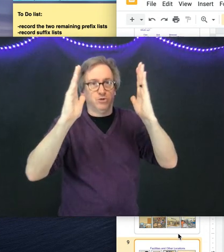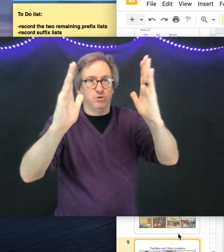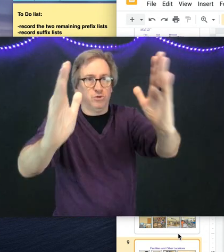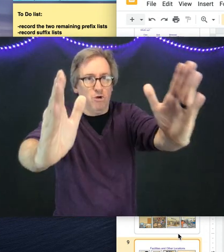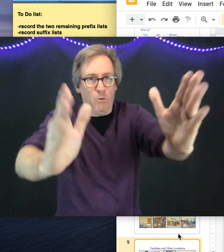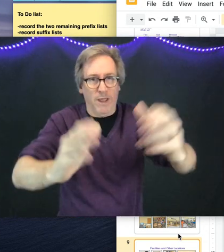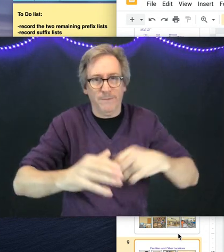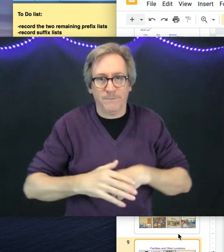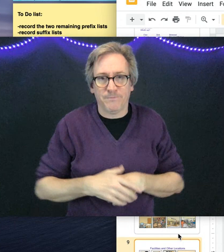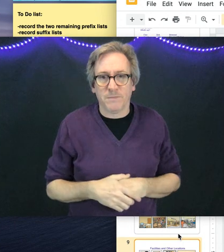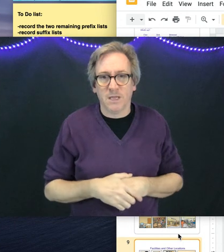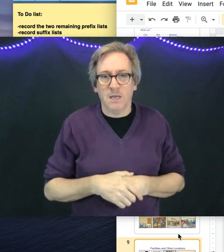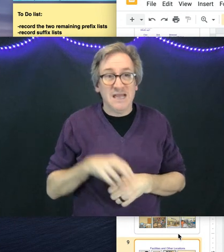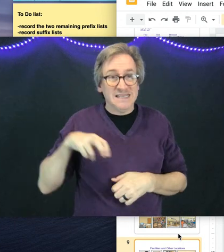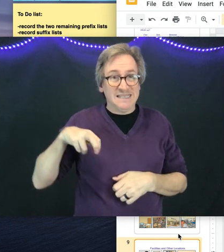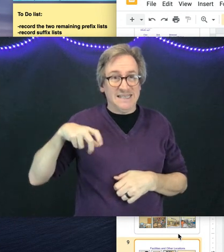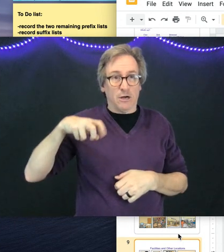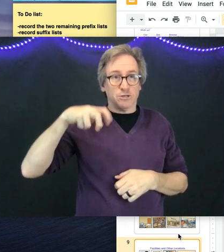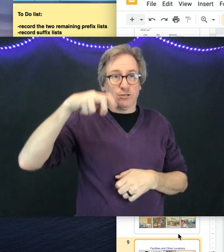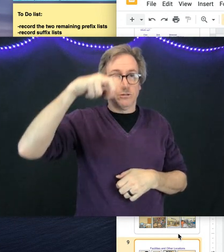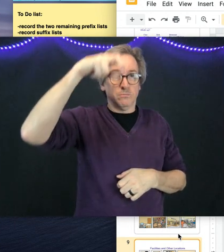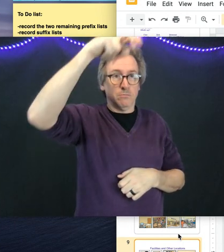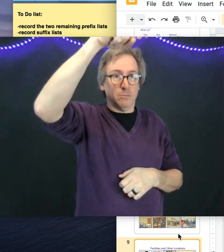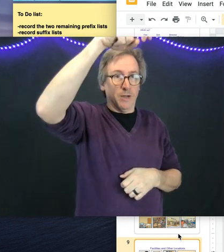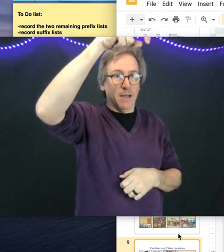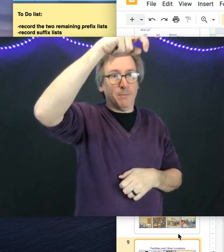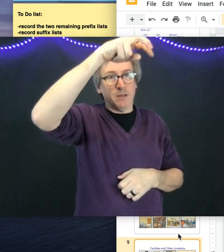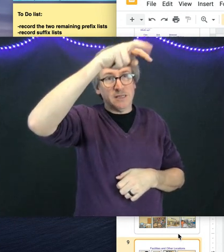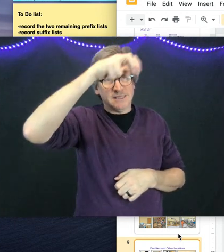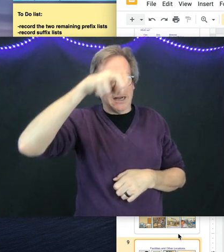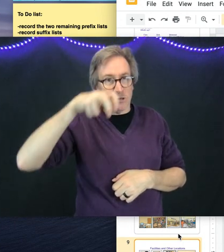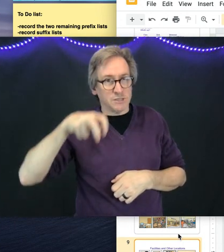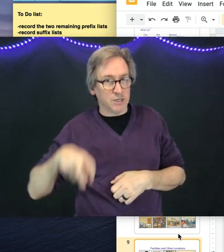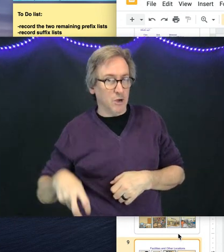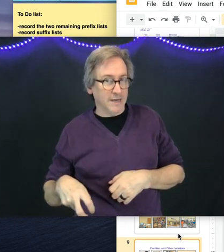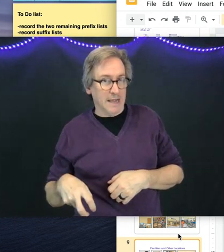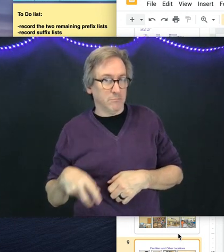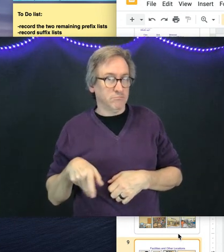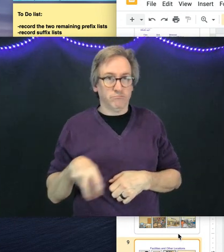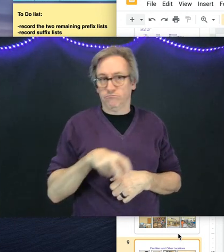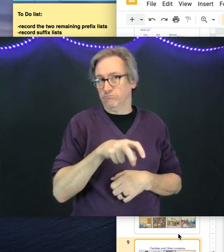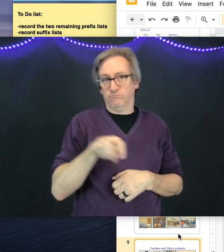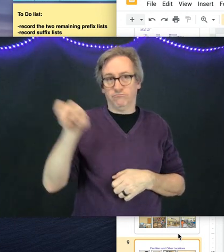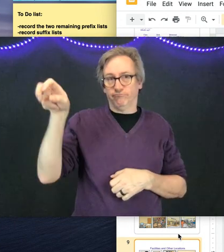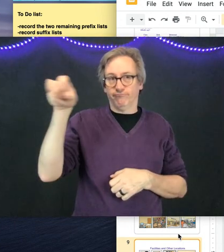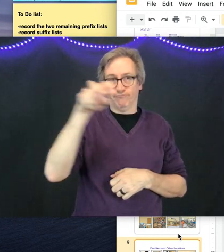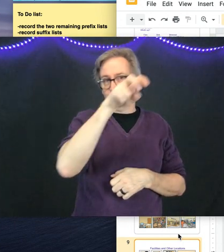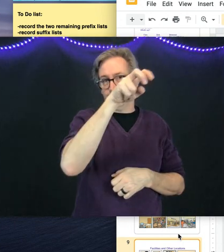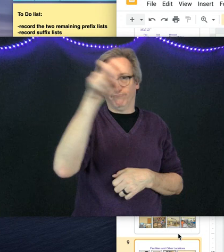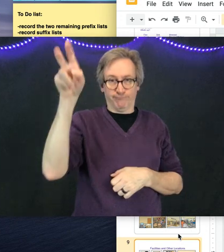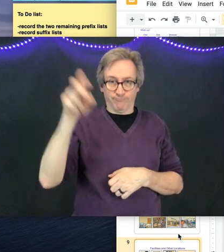this. Hallway. Stairs, going up. Stairs, going down.